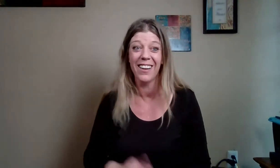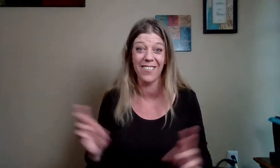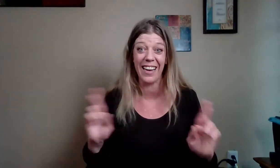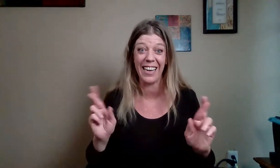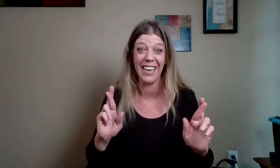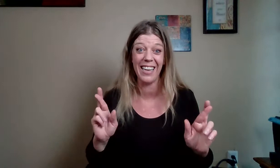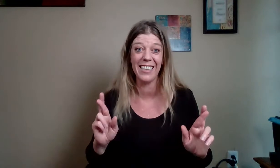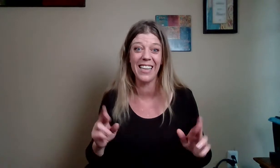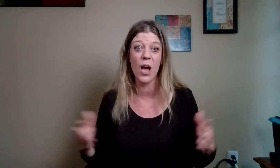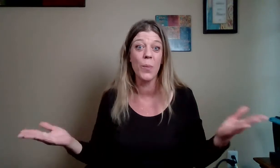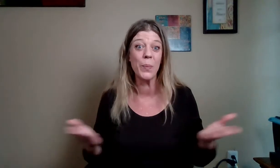Ready?